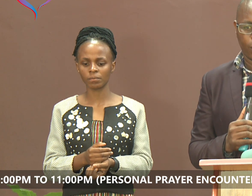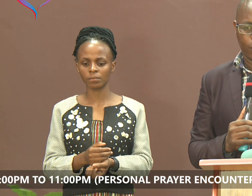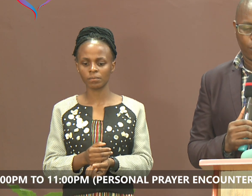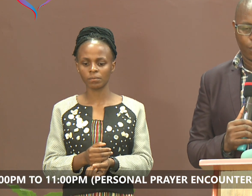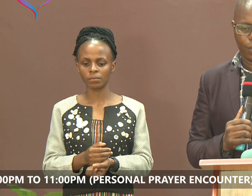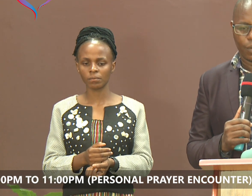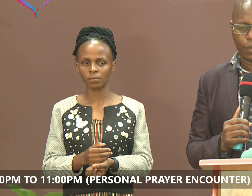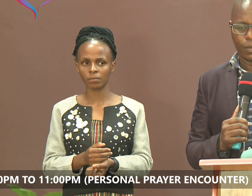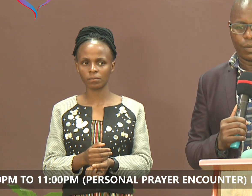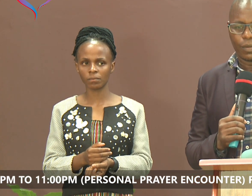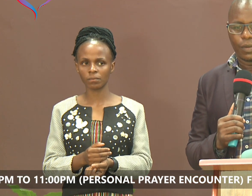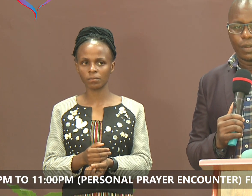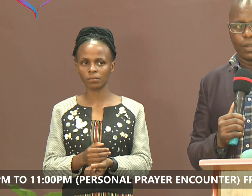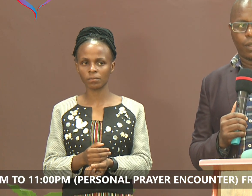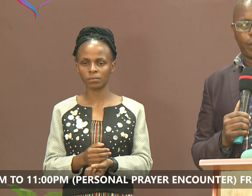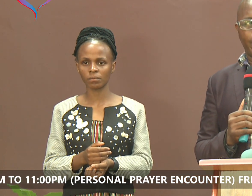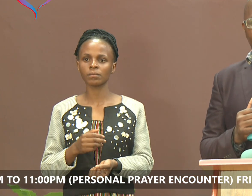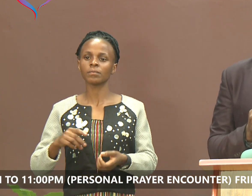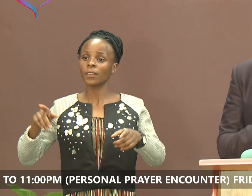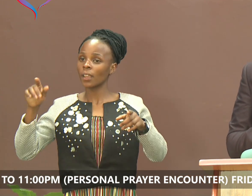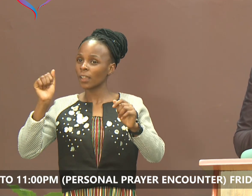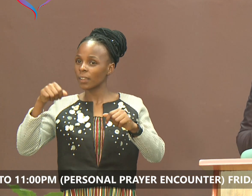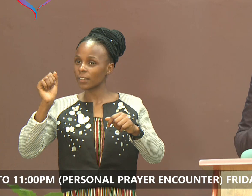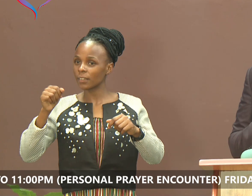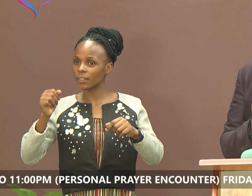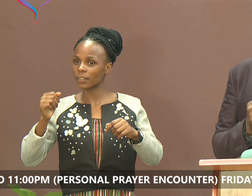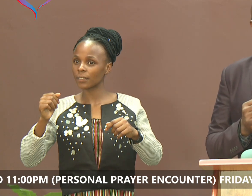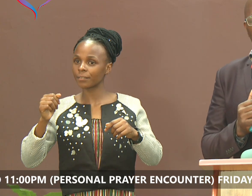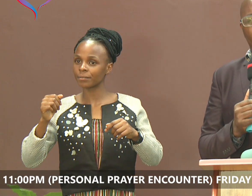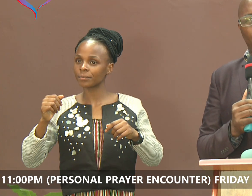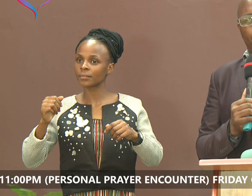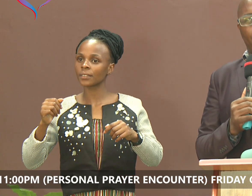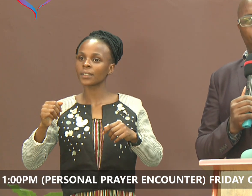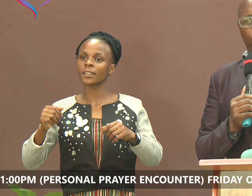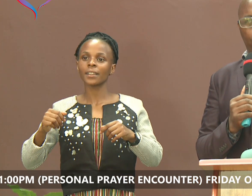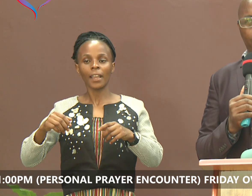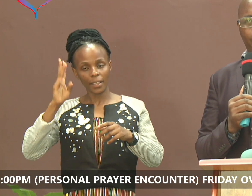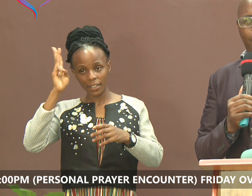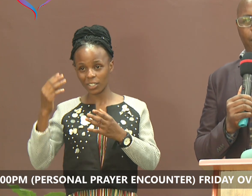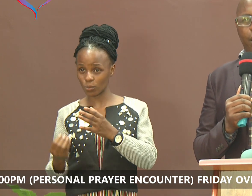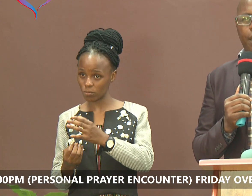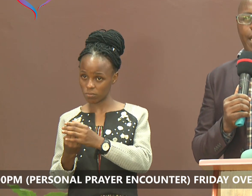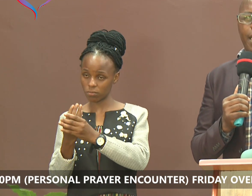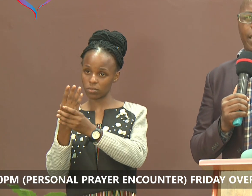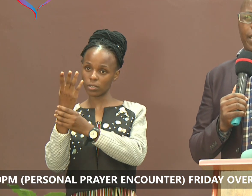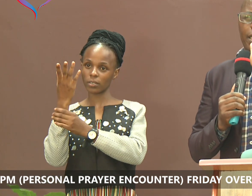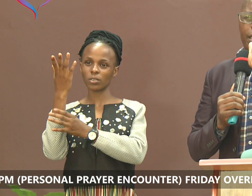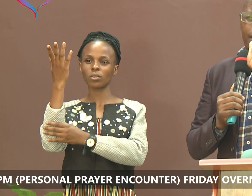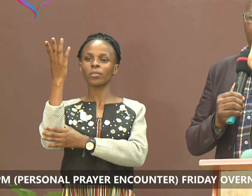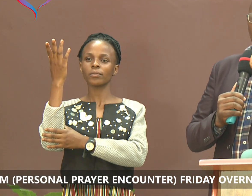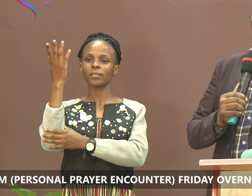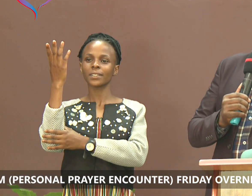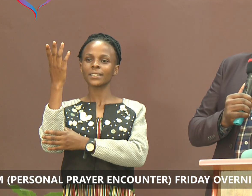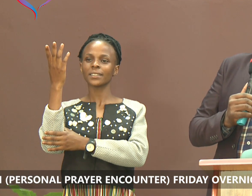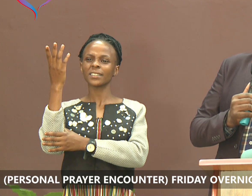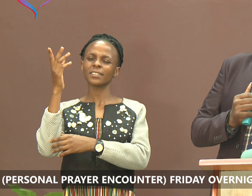because when the father speaks, he barks. Yes, like a dog, they will like grow. Echiri mwagwa chimala nechikula. Na ye,